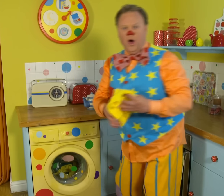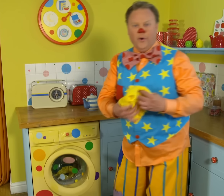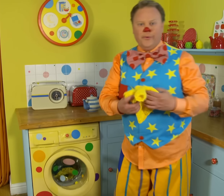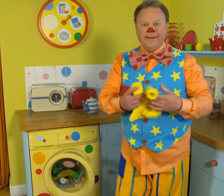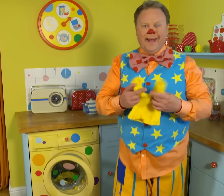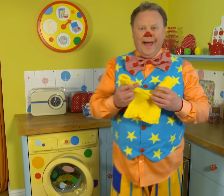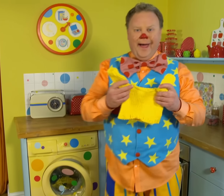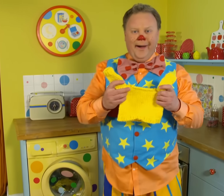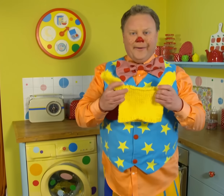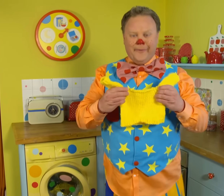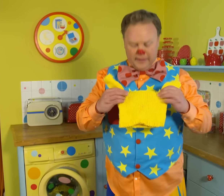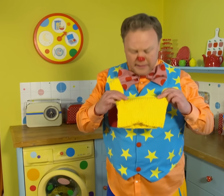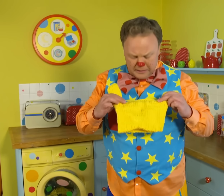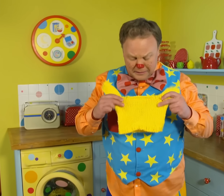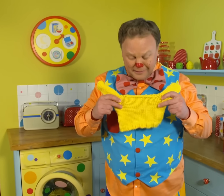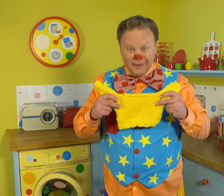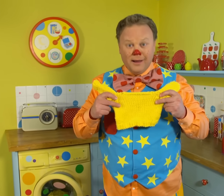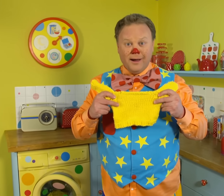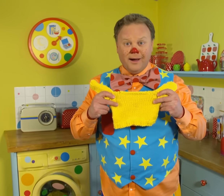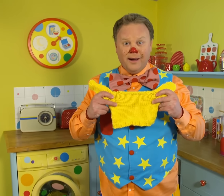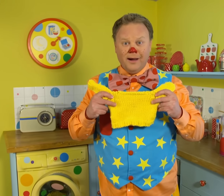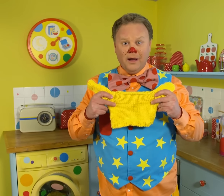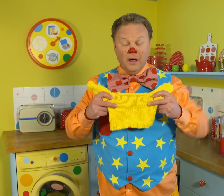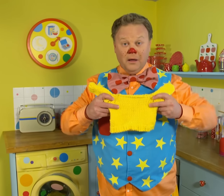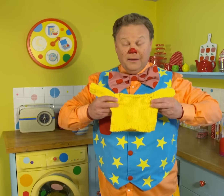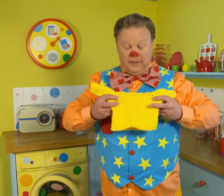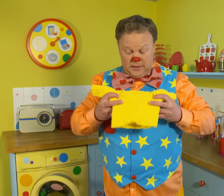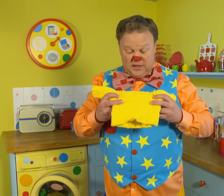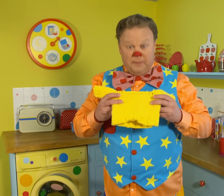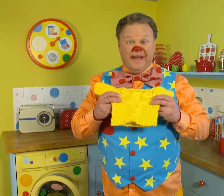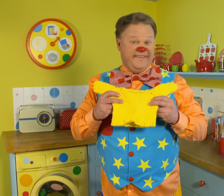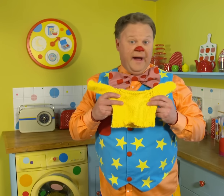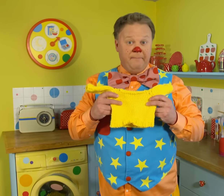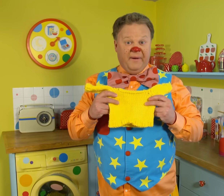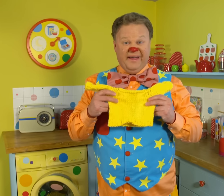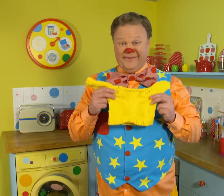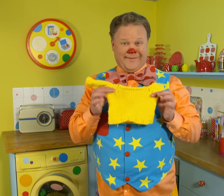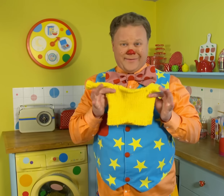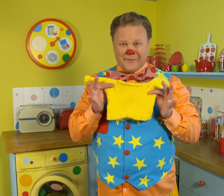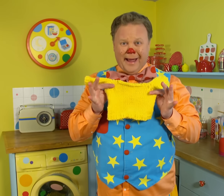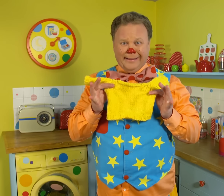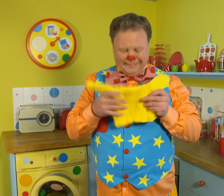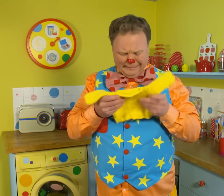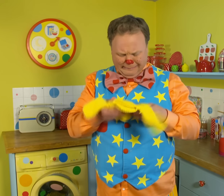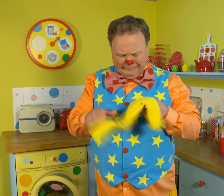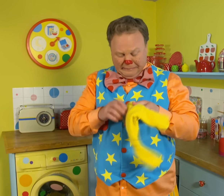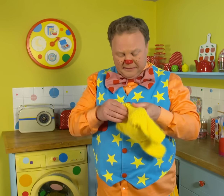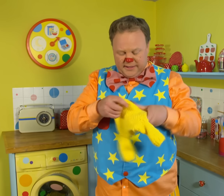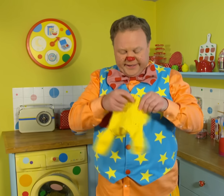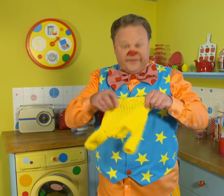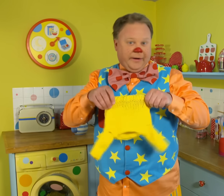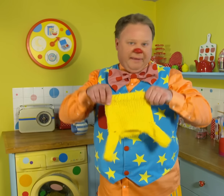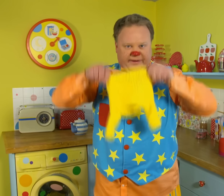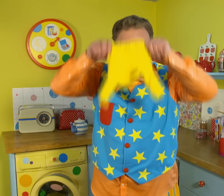Oh no! What's wrong, Mr. Tumble? My jumper has shrunk. Shouldn't be too